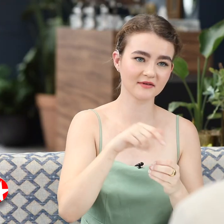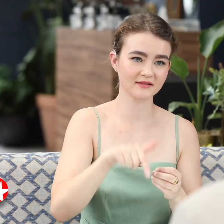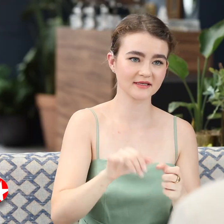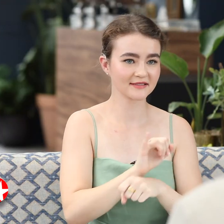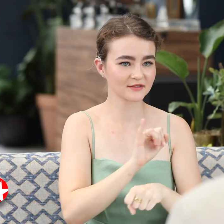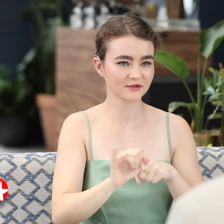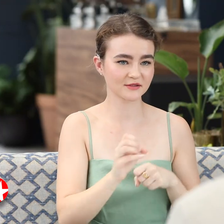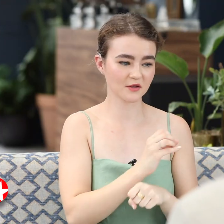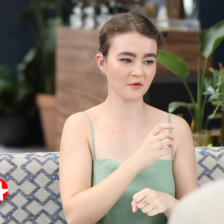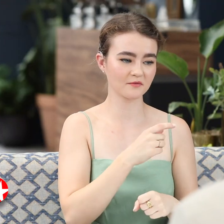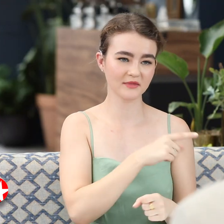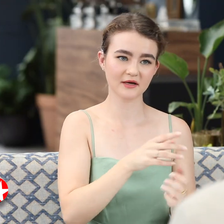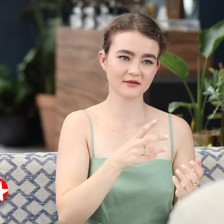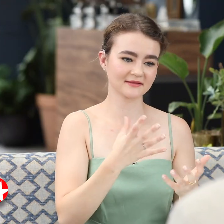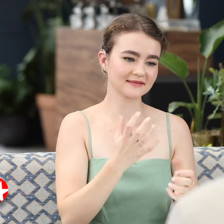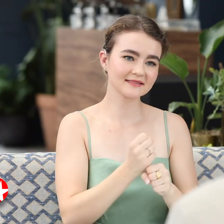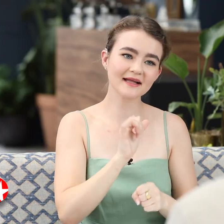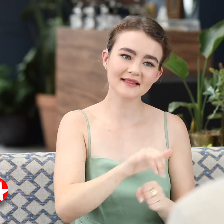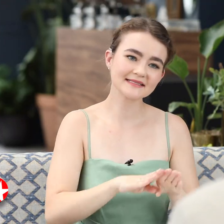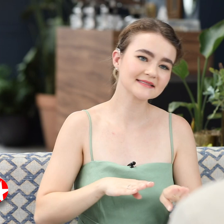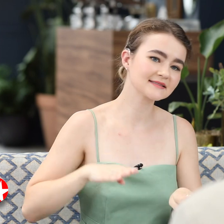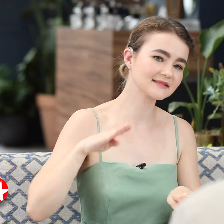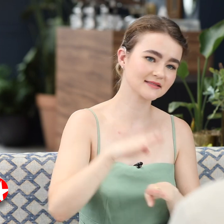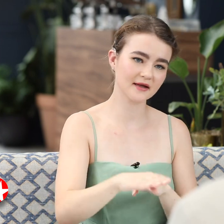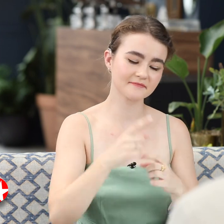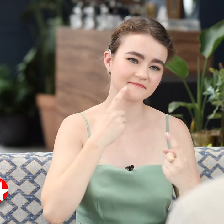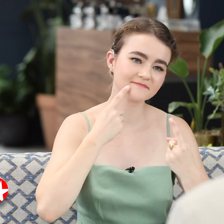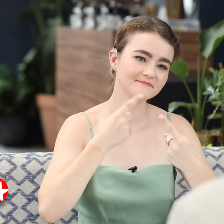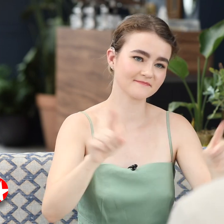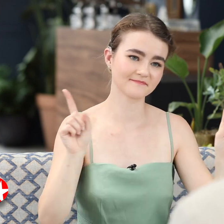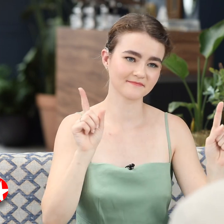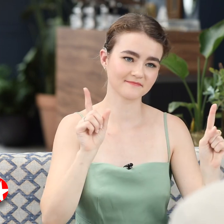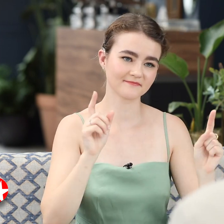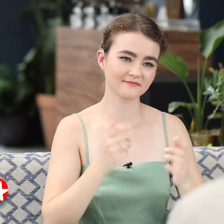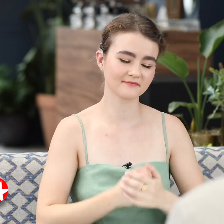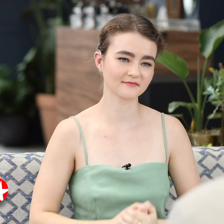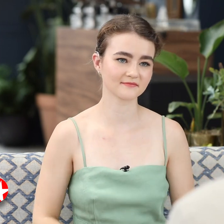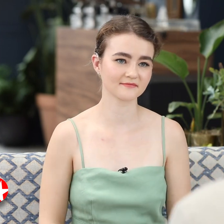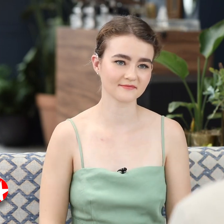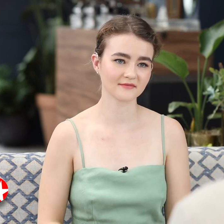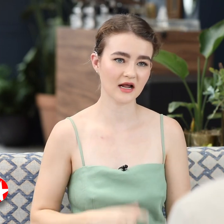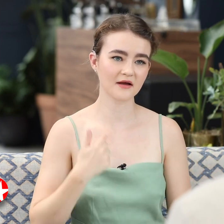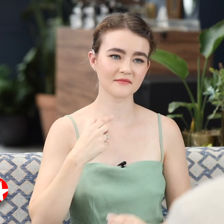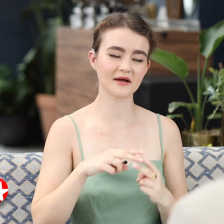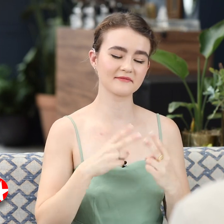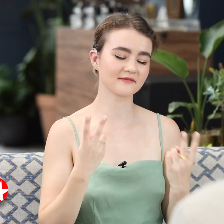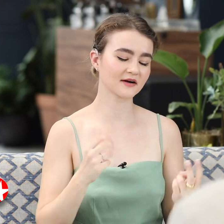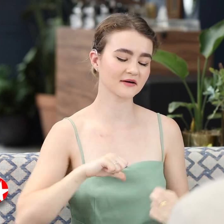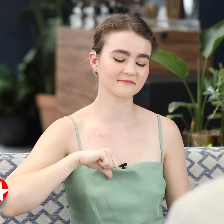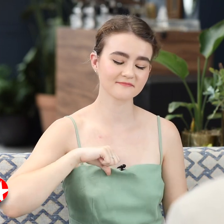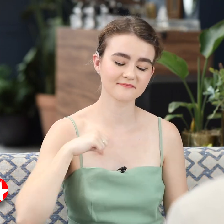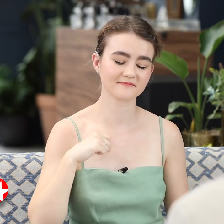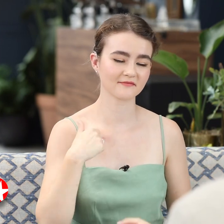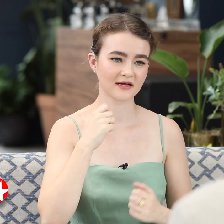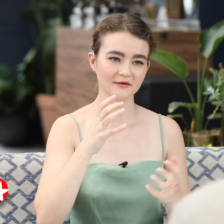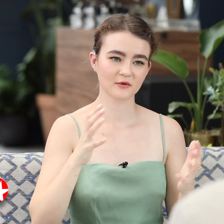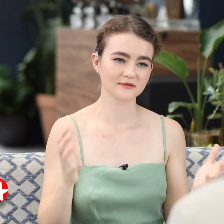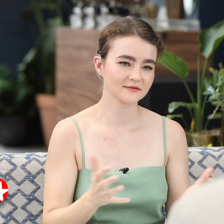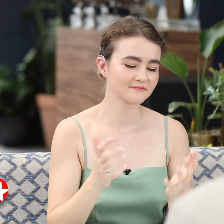that we can succeed in the industry. And I think we're finally taking this next big step from our community, and I'm very proud to